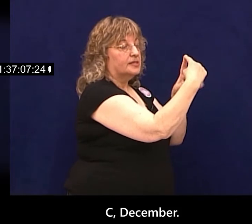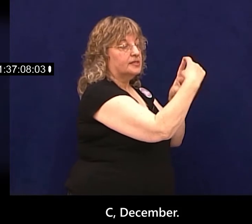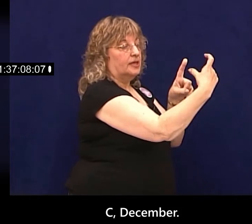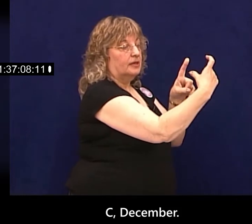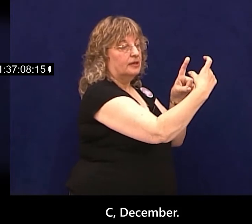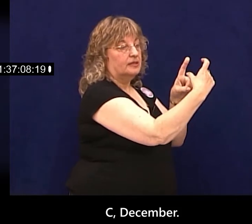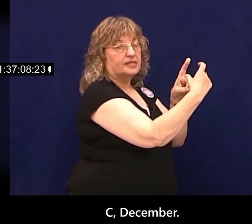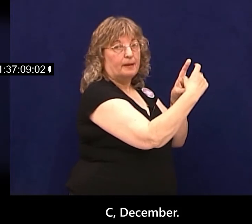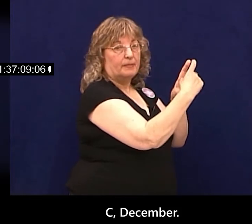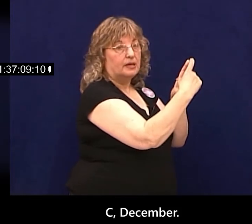D-E-C. December.